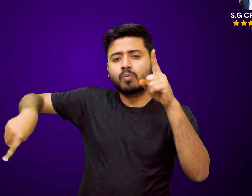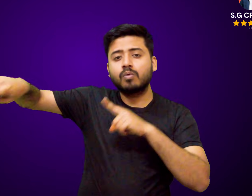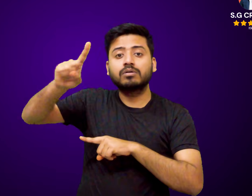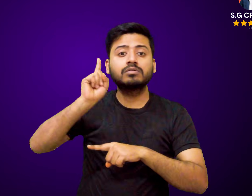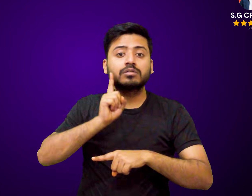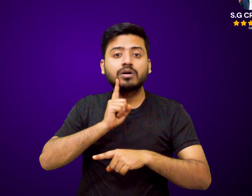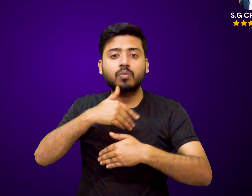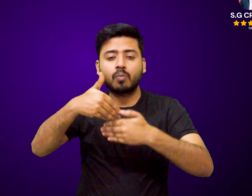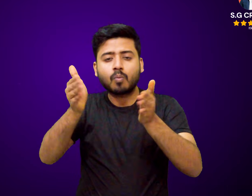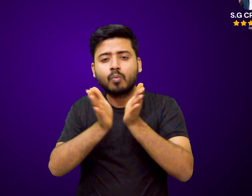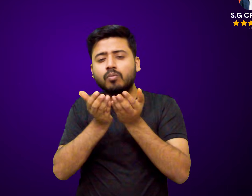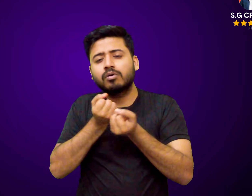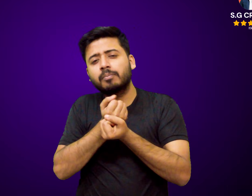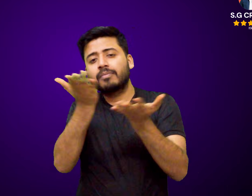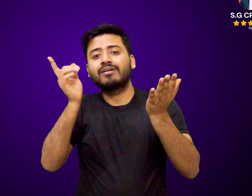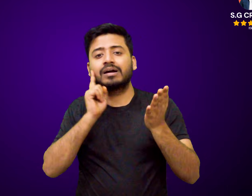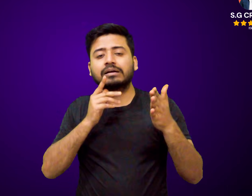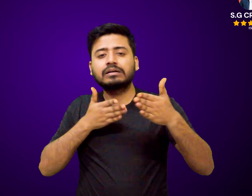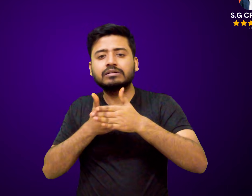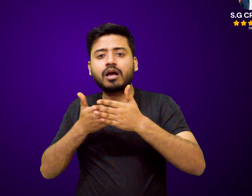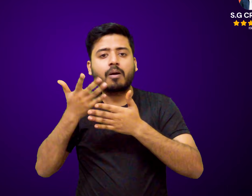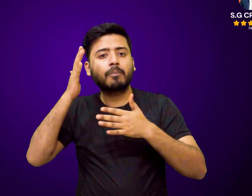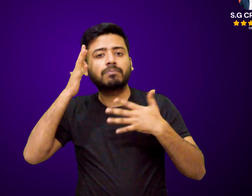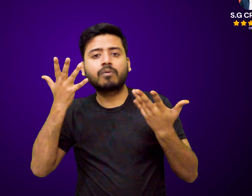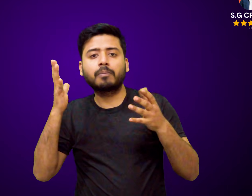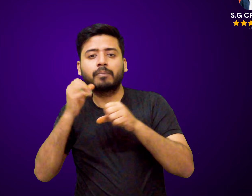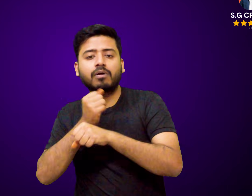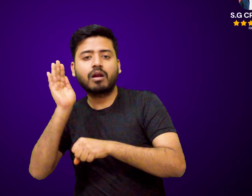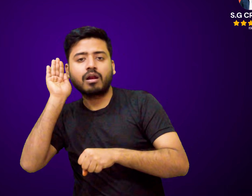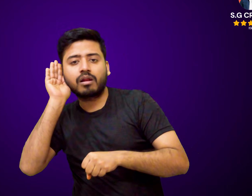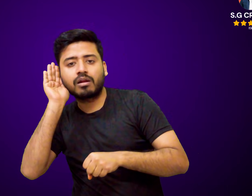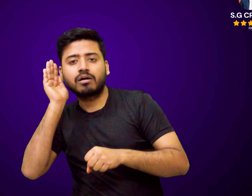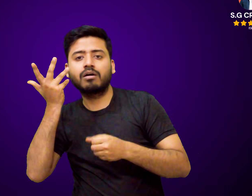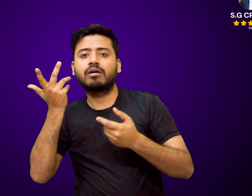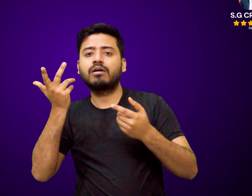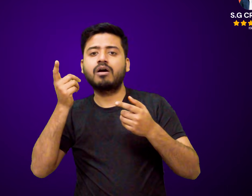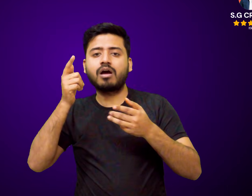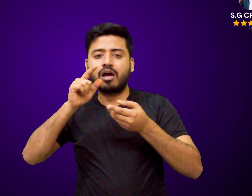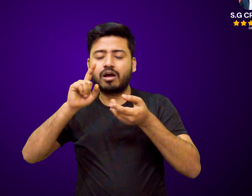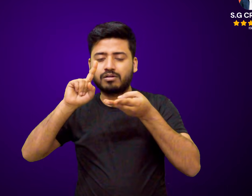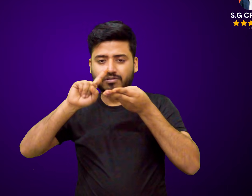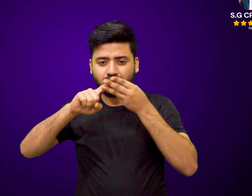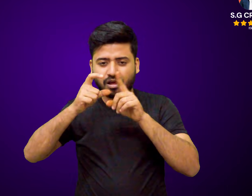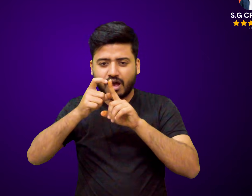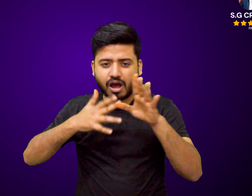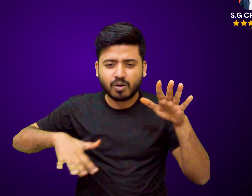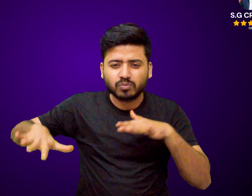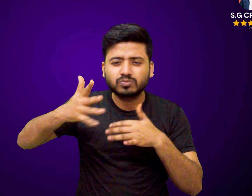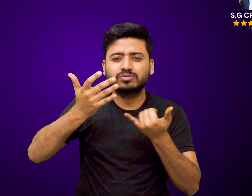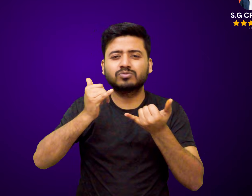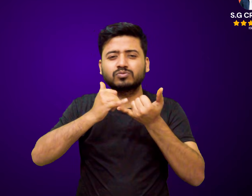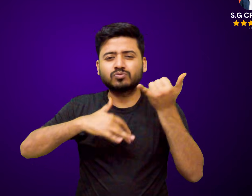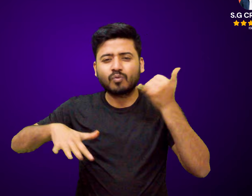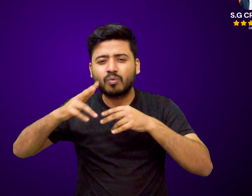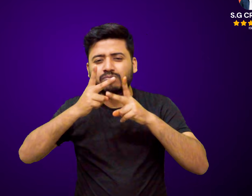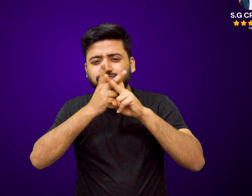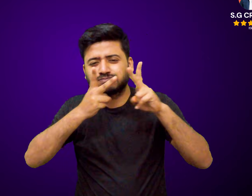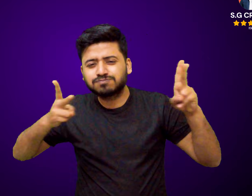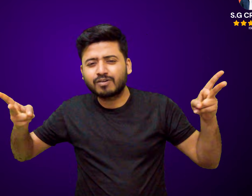some viral social media videos were due to the product being a live product containing healthy bacteria and likely a result of improper